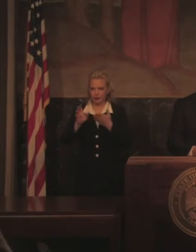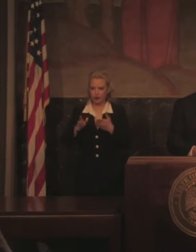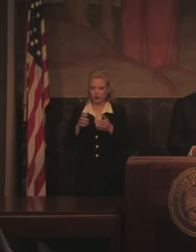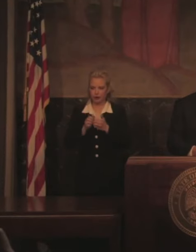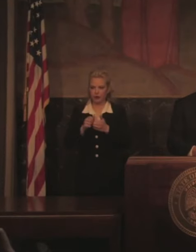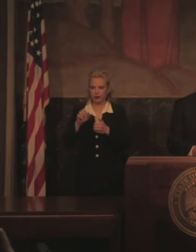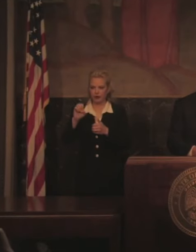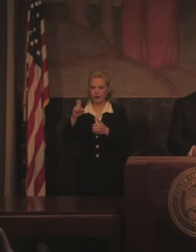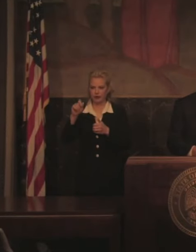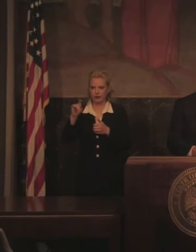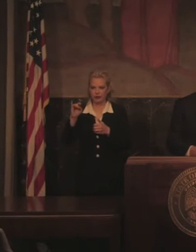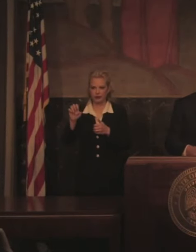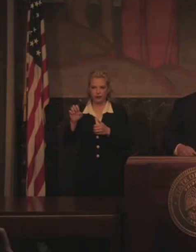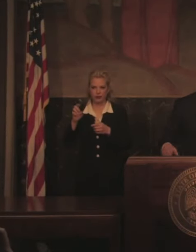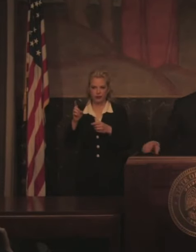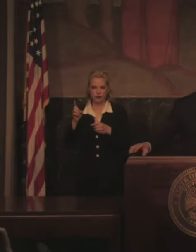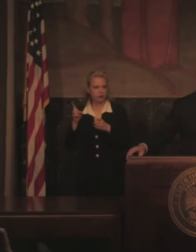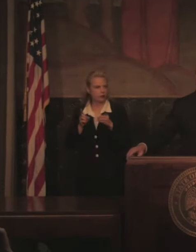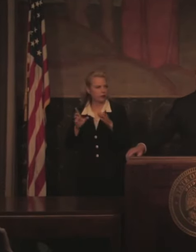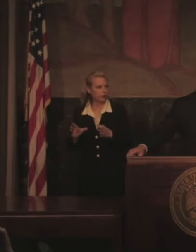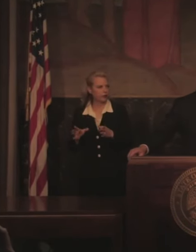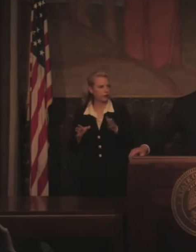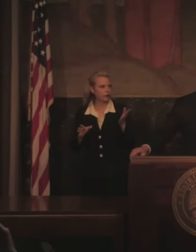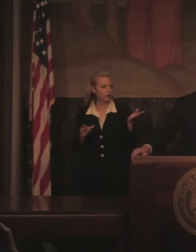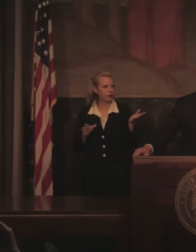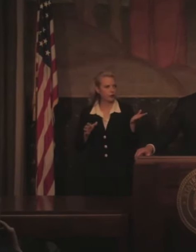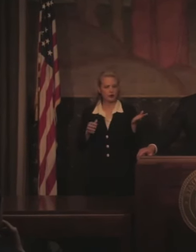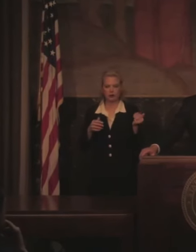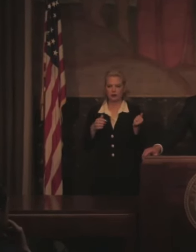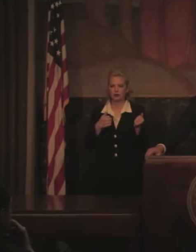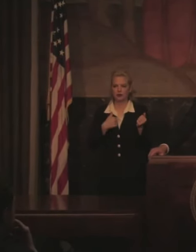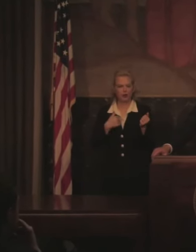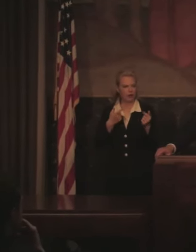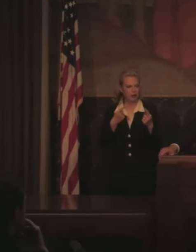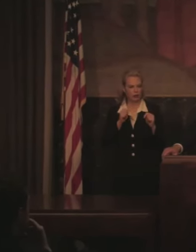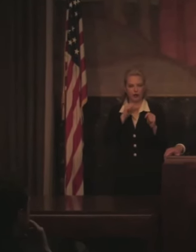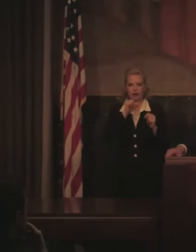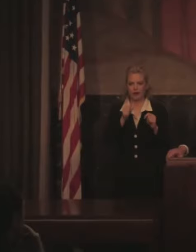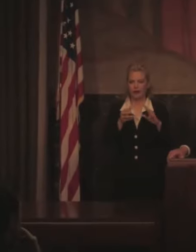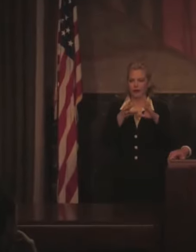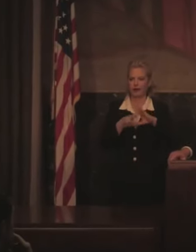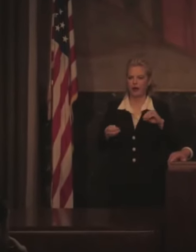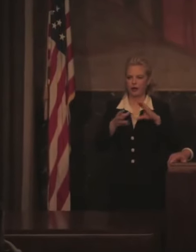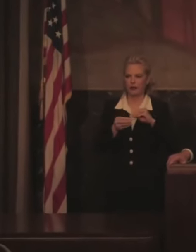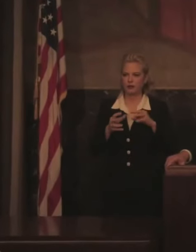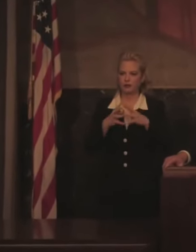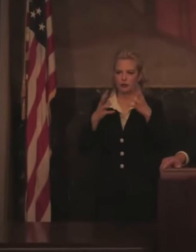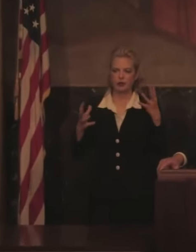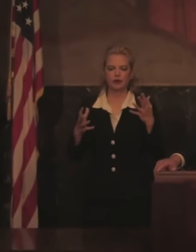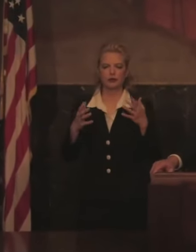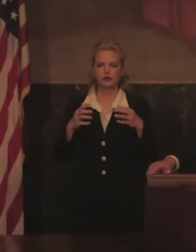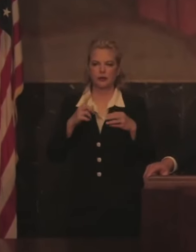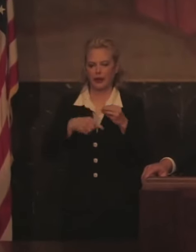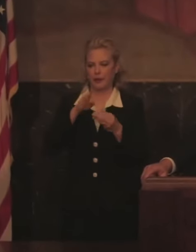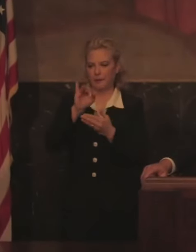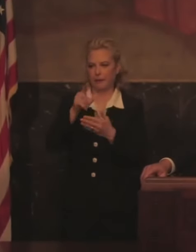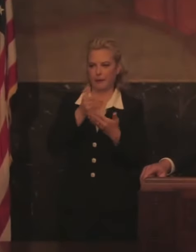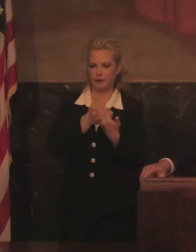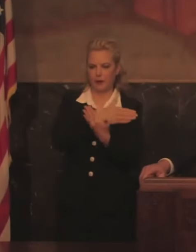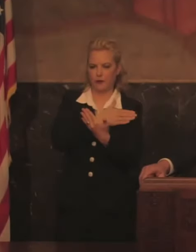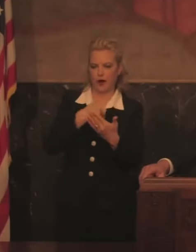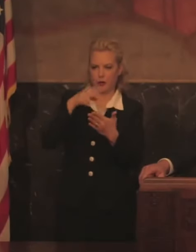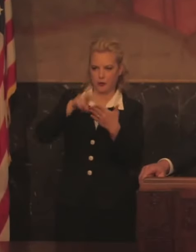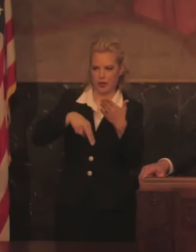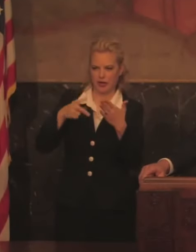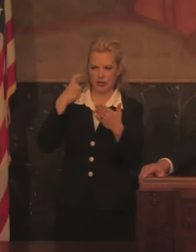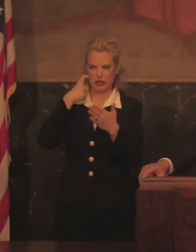9 members. Yeah, and I try not to comment extensively on bills before I've read them. I think he just filed the